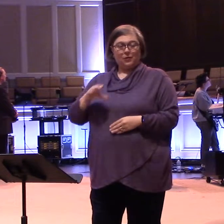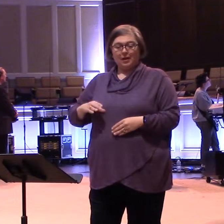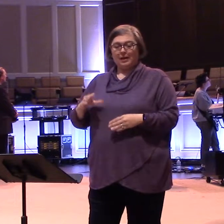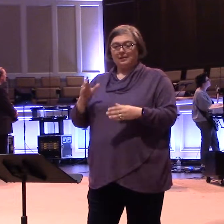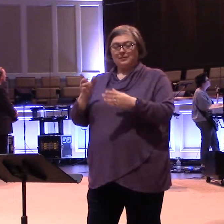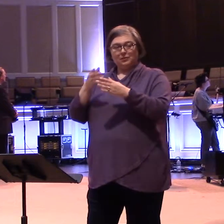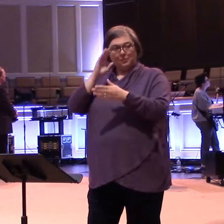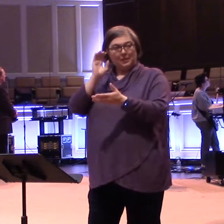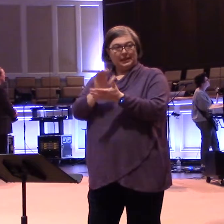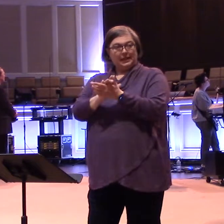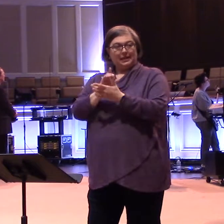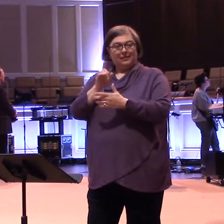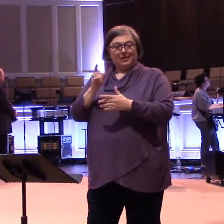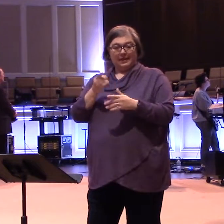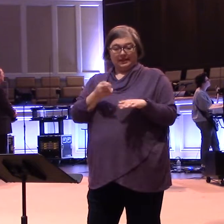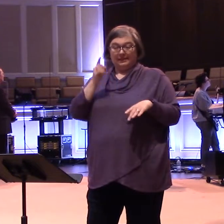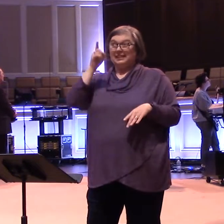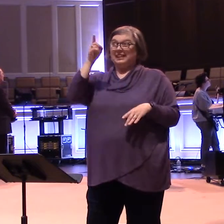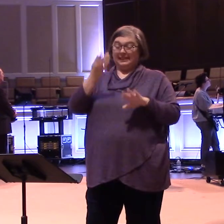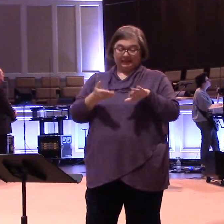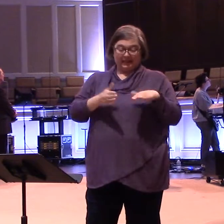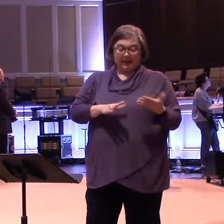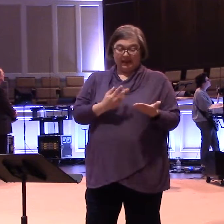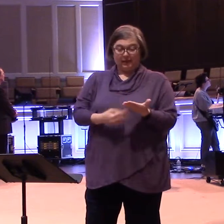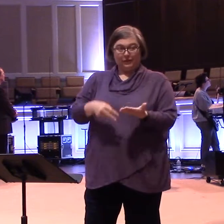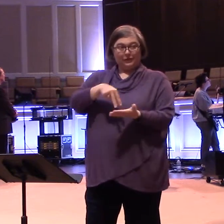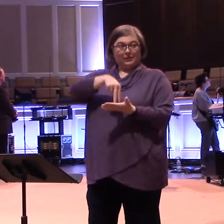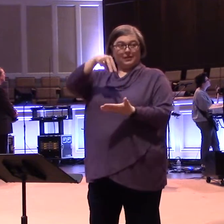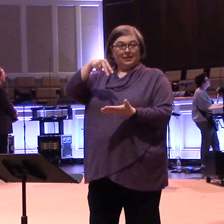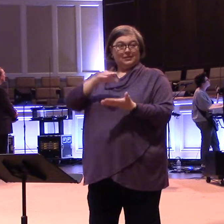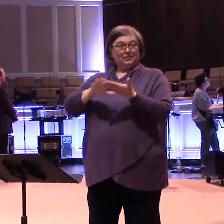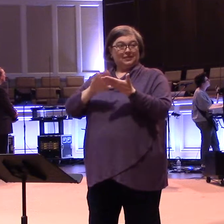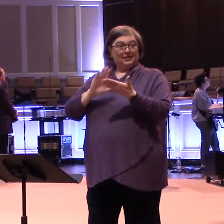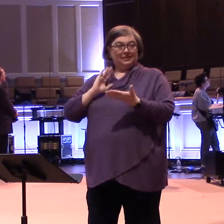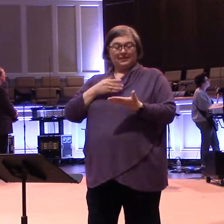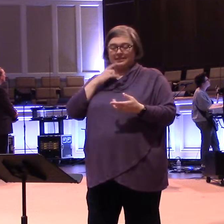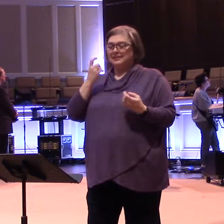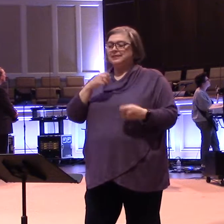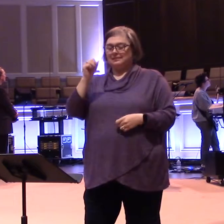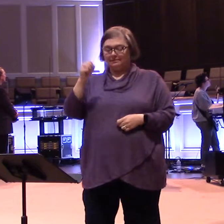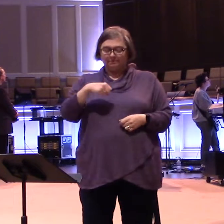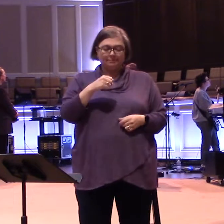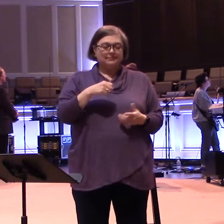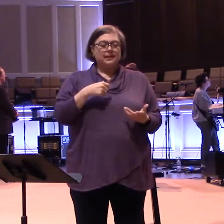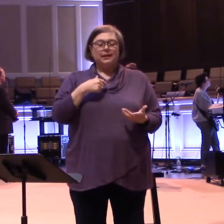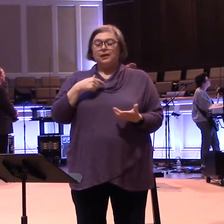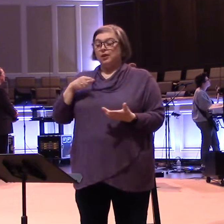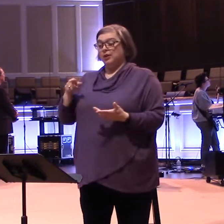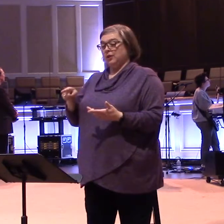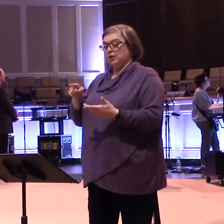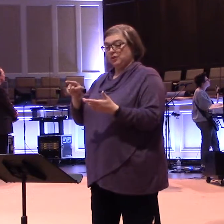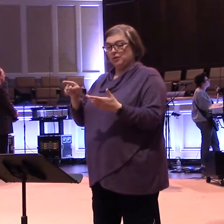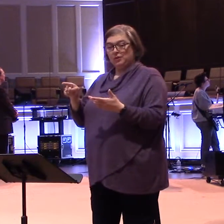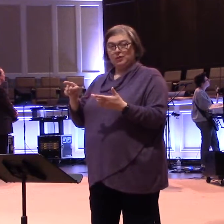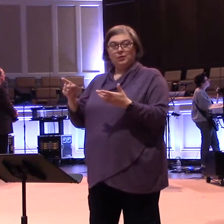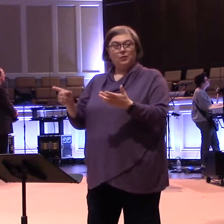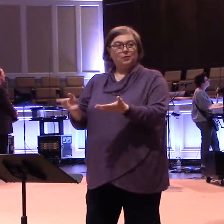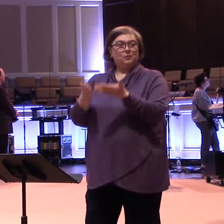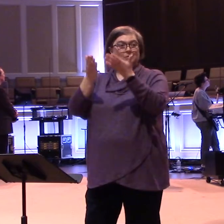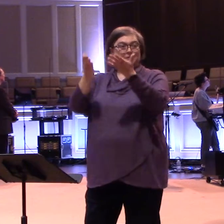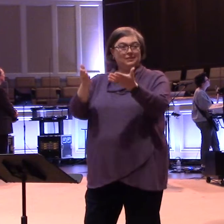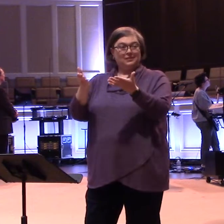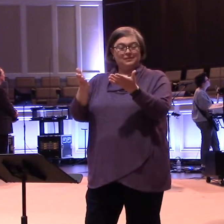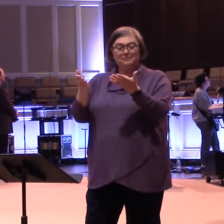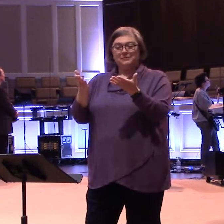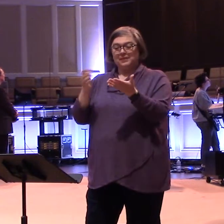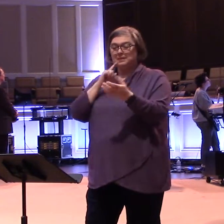again? Yes. Do you commit to following him in a life committed to Christ, to God's glory, and to the furtherance of his kingdom? Yes.